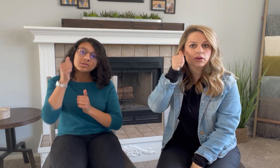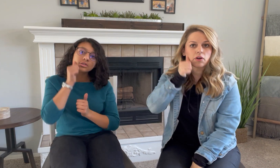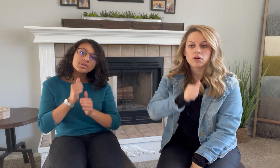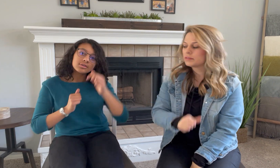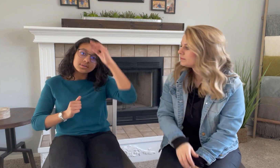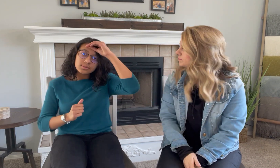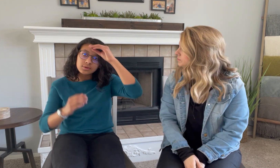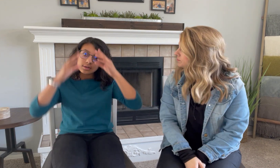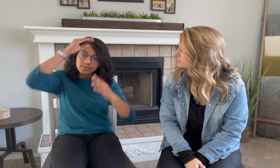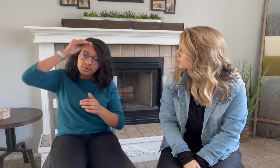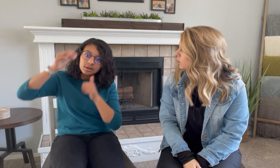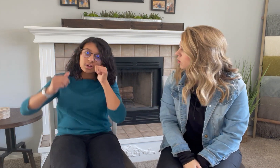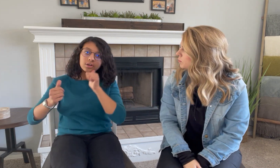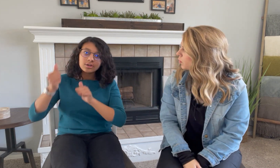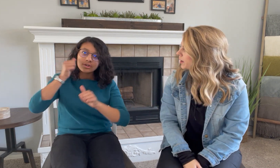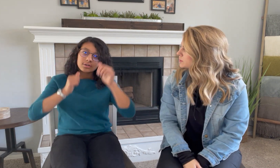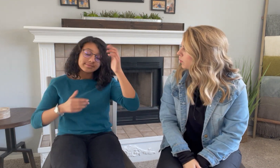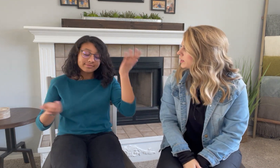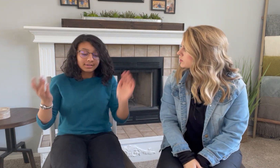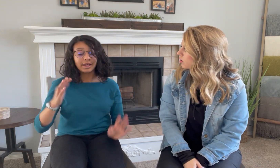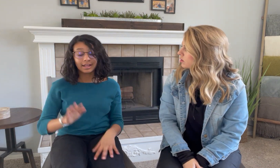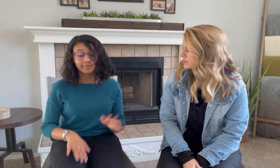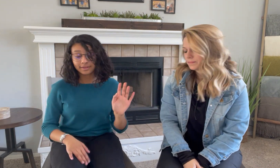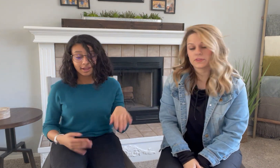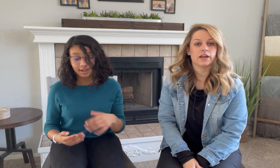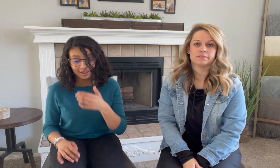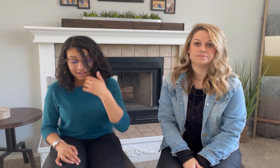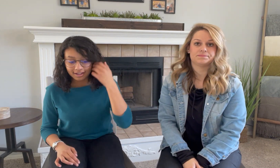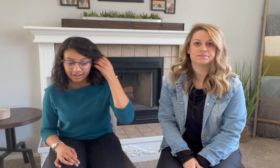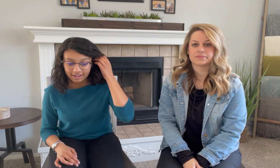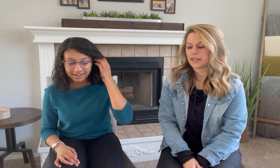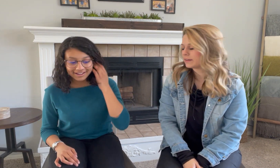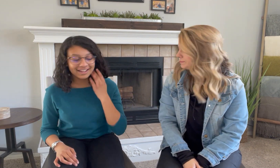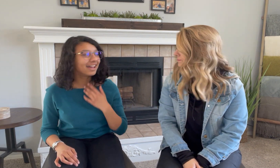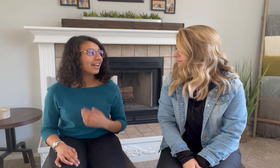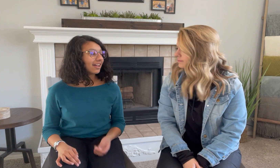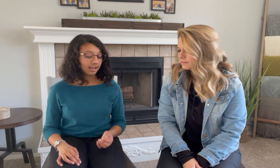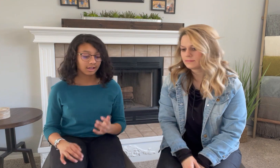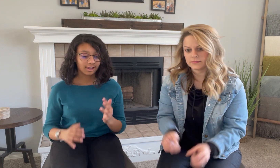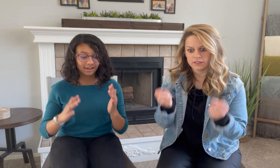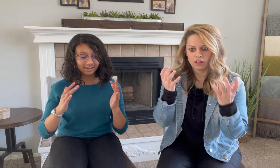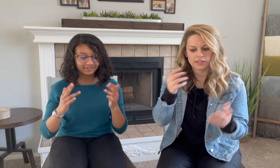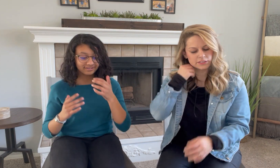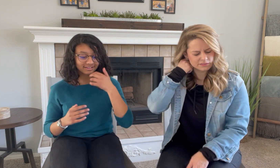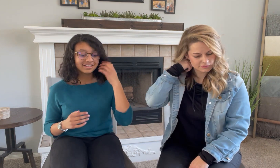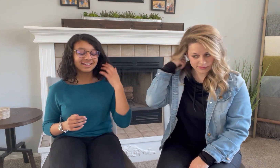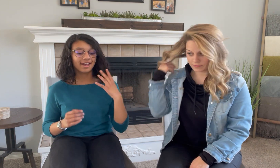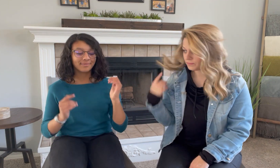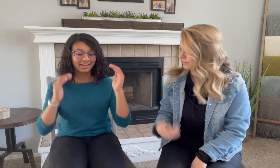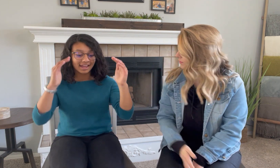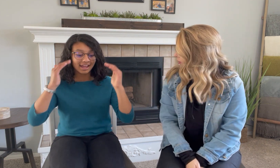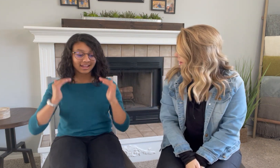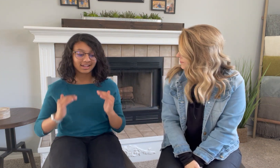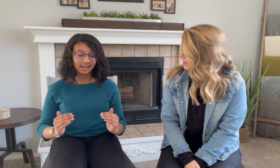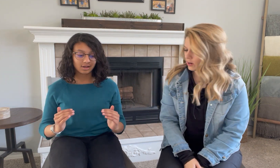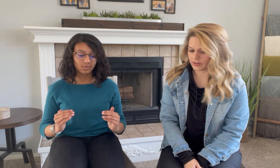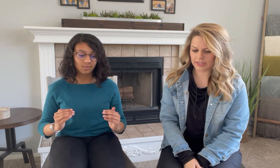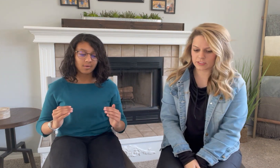girl. Girl, boys, boys, girls, there, yeah, a lot. All right, our next